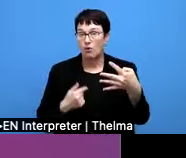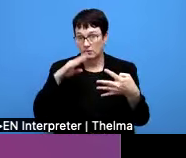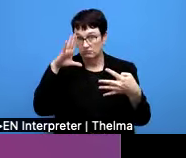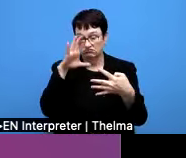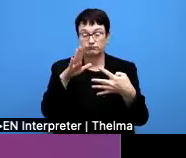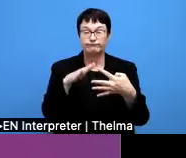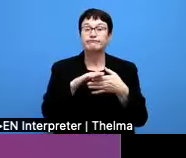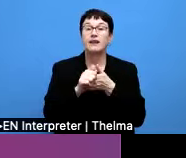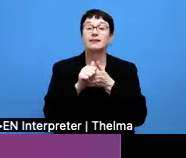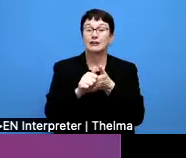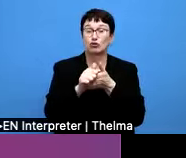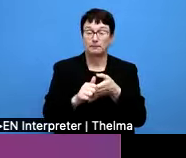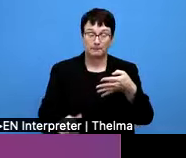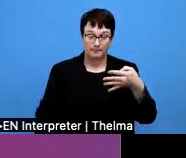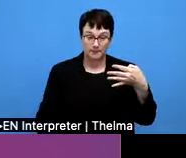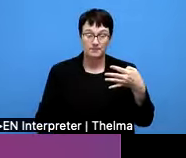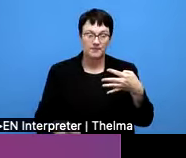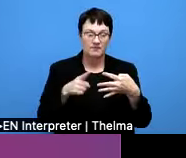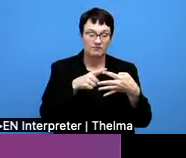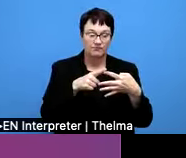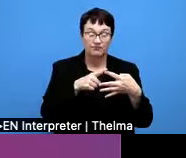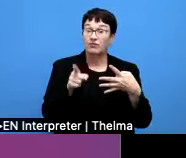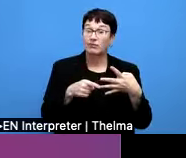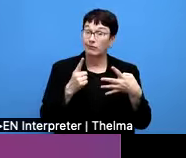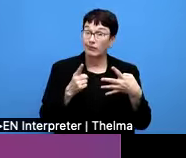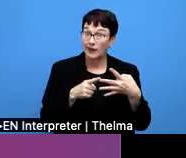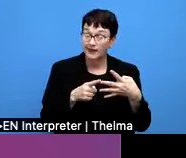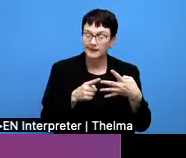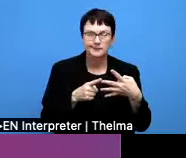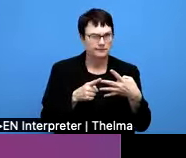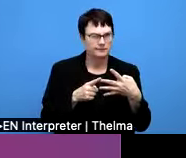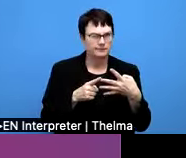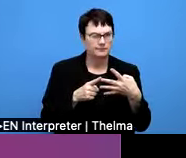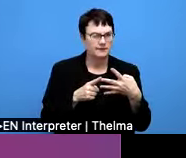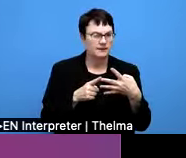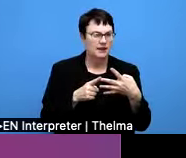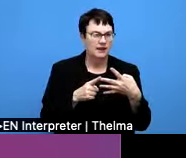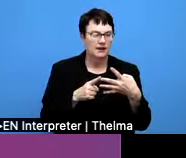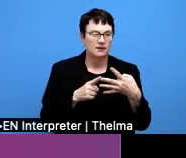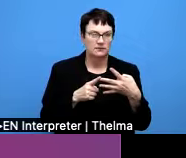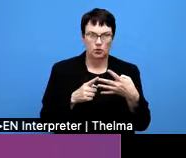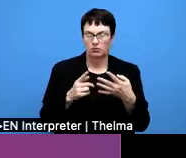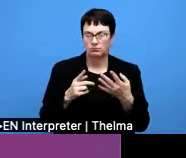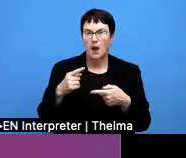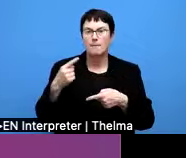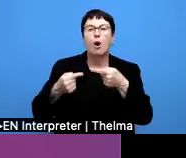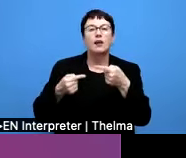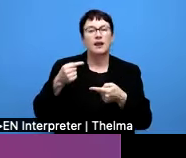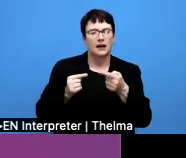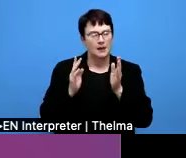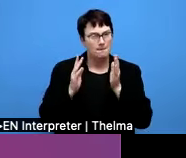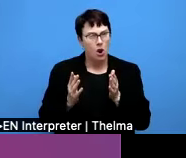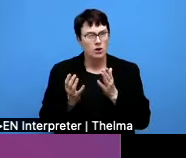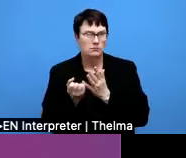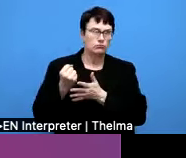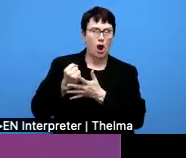to health equity. The second is elevating the political prioritization in terms of health equity.